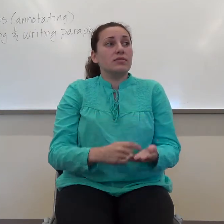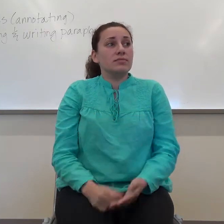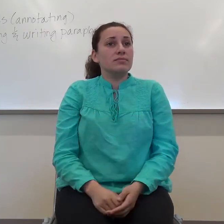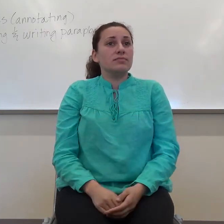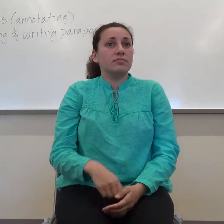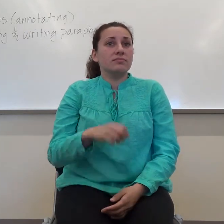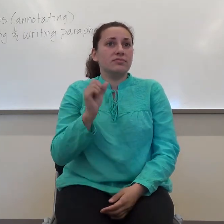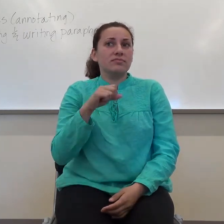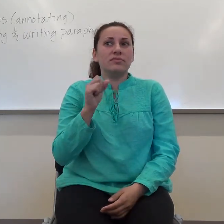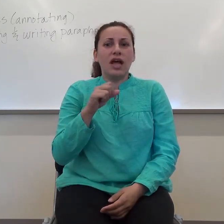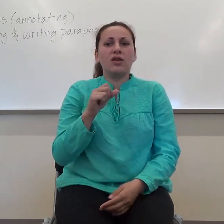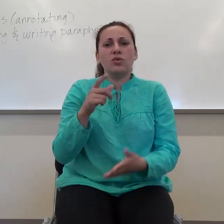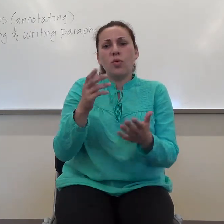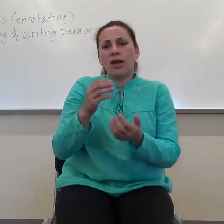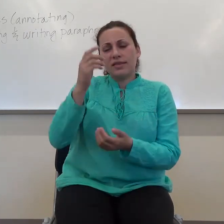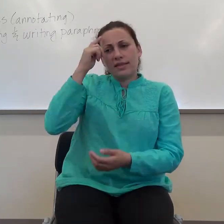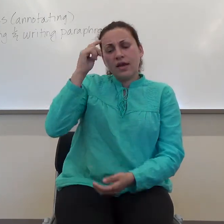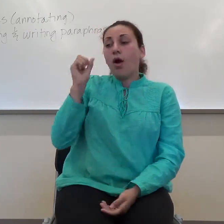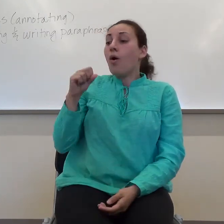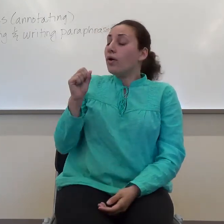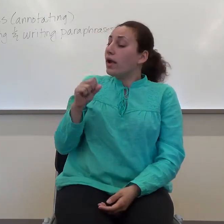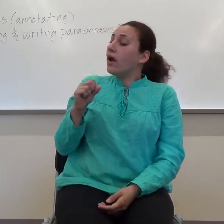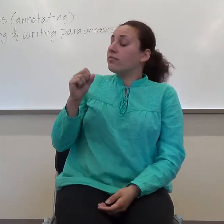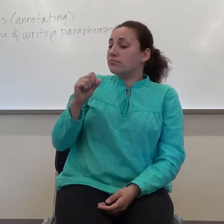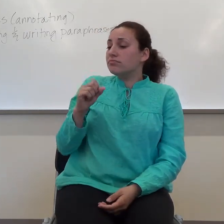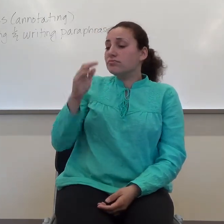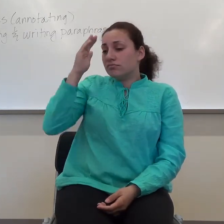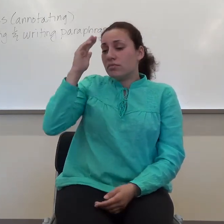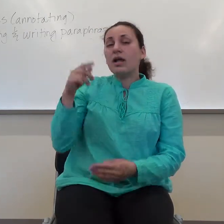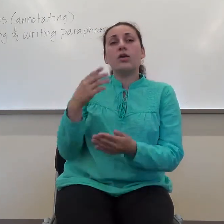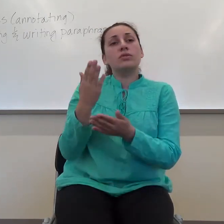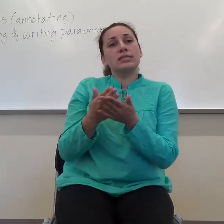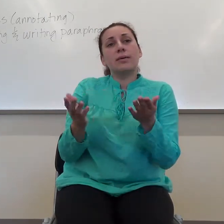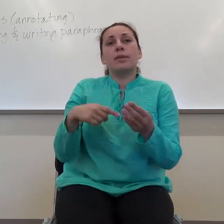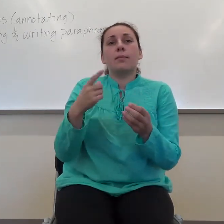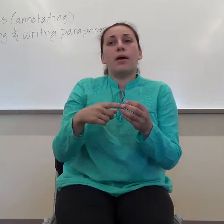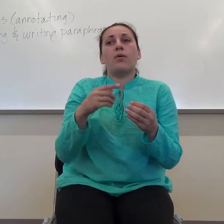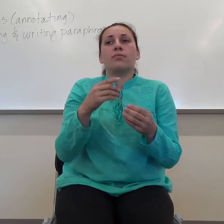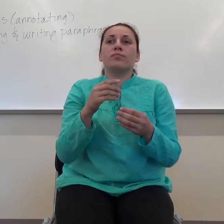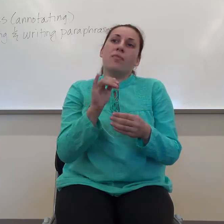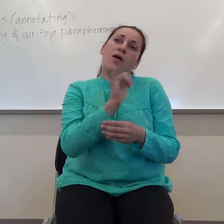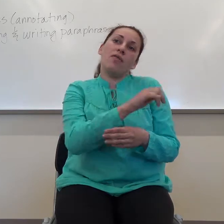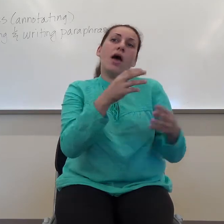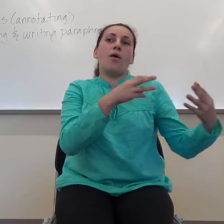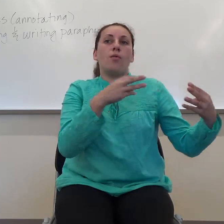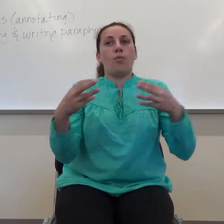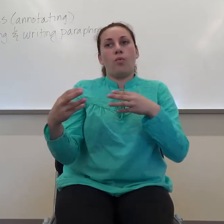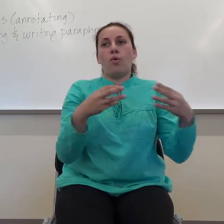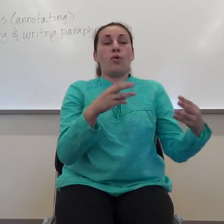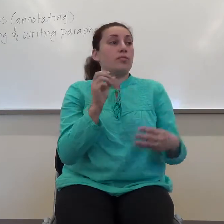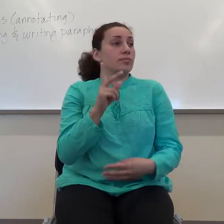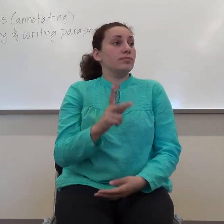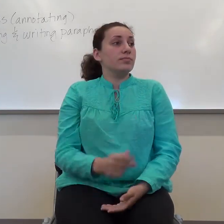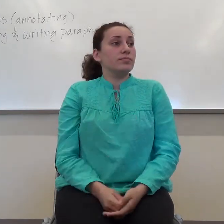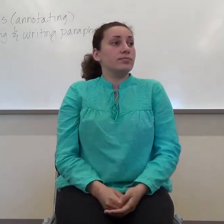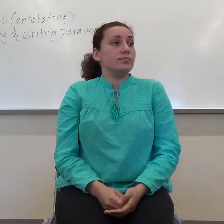something about that. It helps you make sense of everything else you learned. Okay, the other reason I give